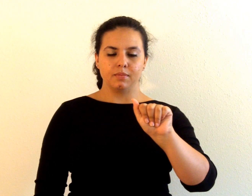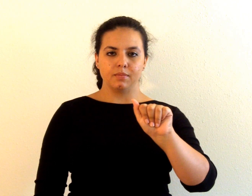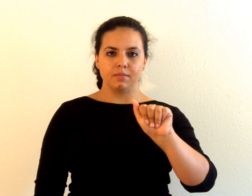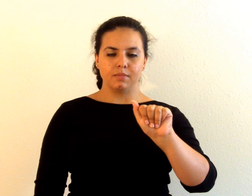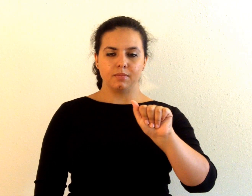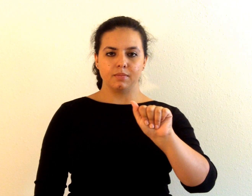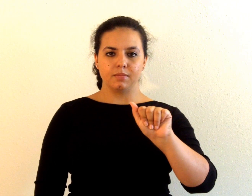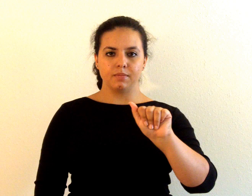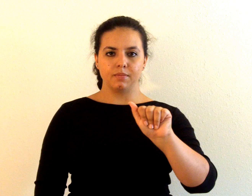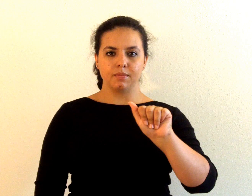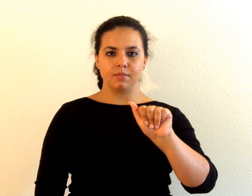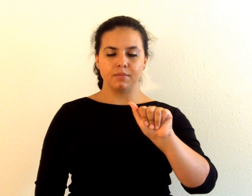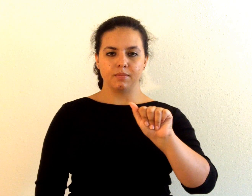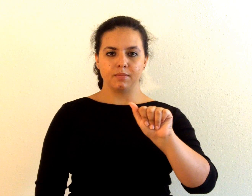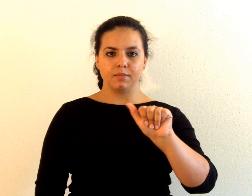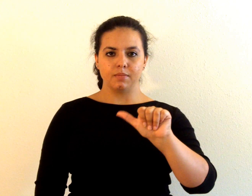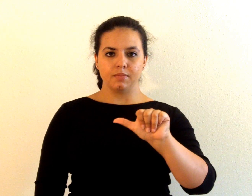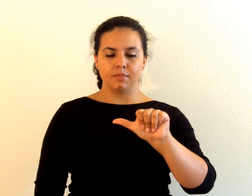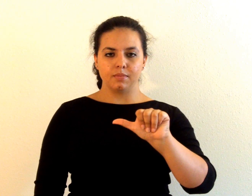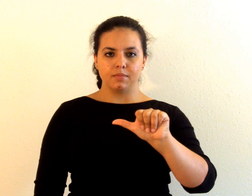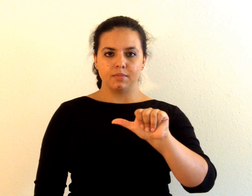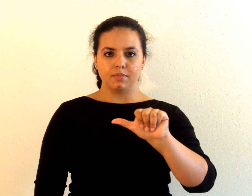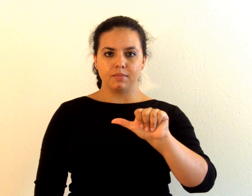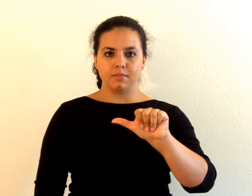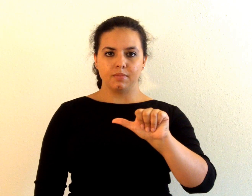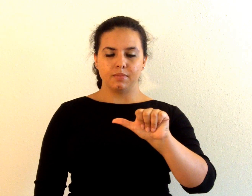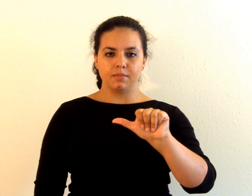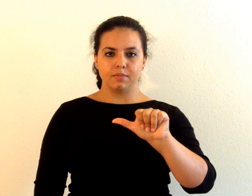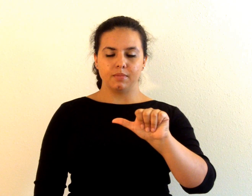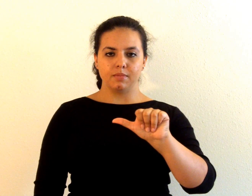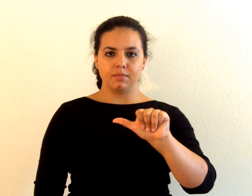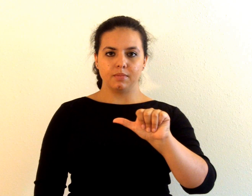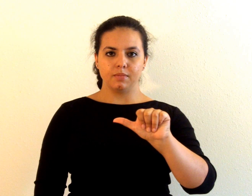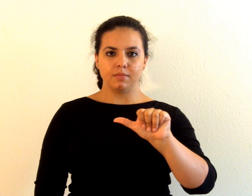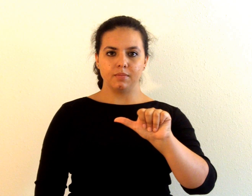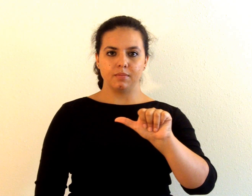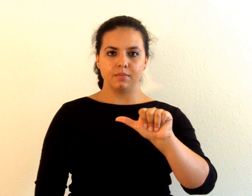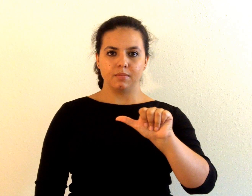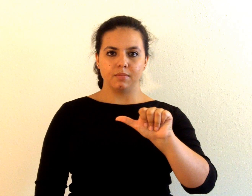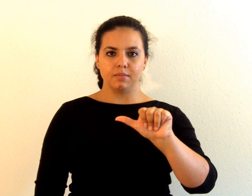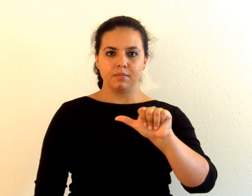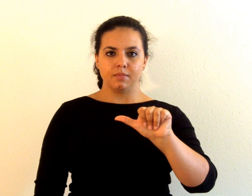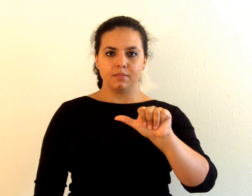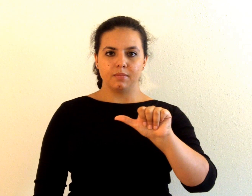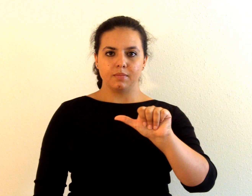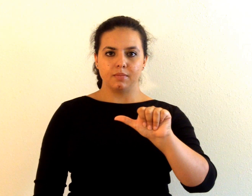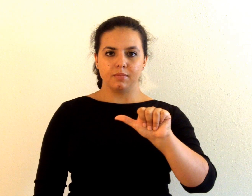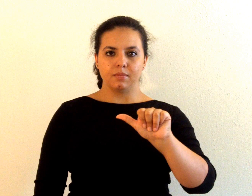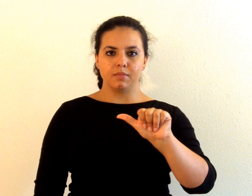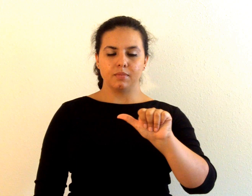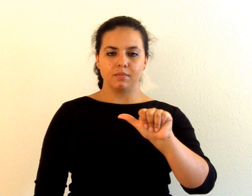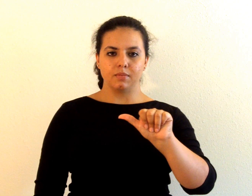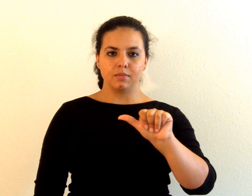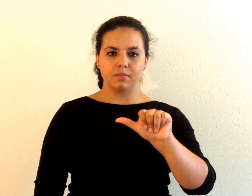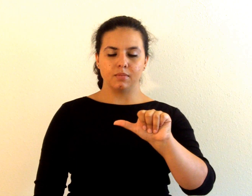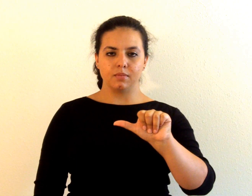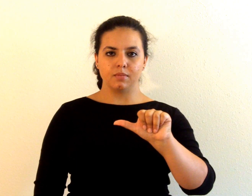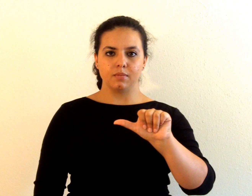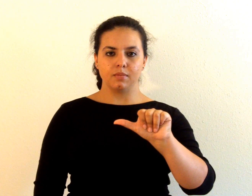correct way to make an A. This is a modified A. If you make an A this way, it's just not correct. But we do use this hand